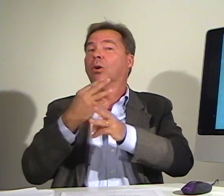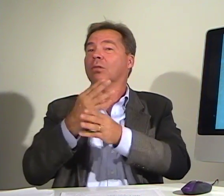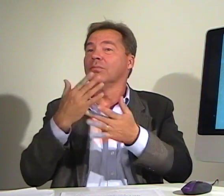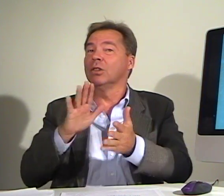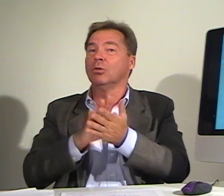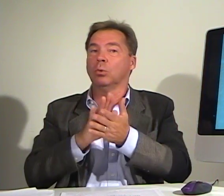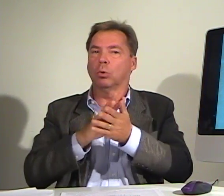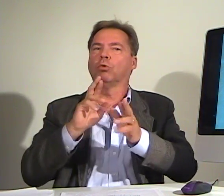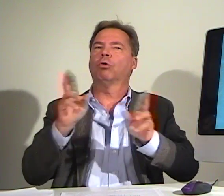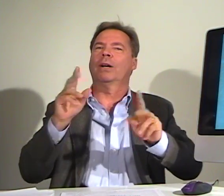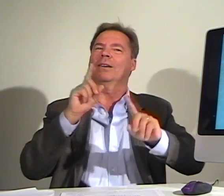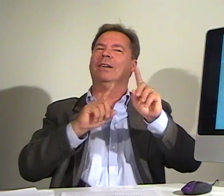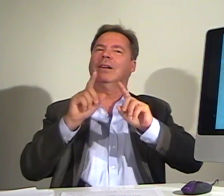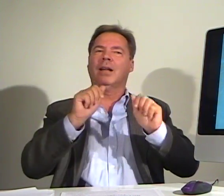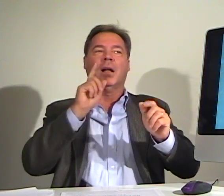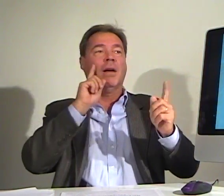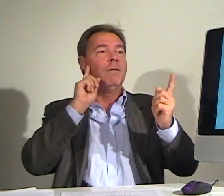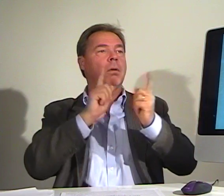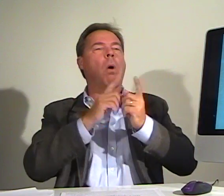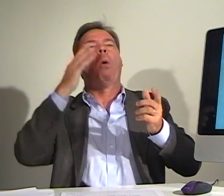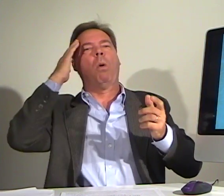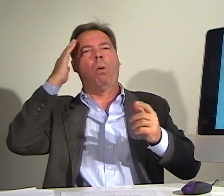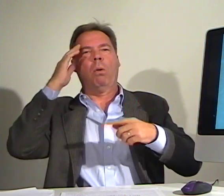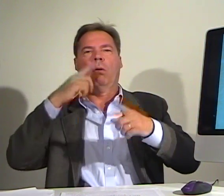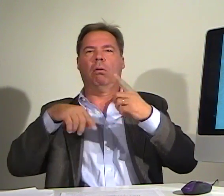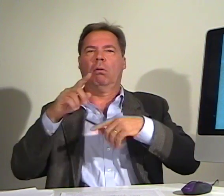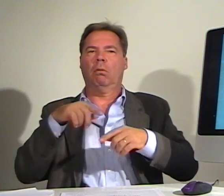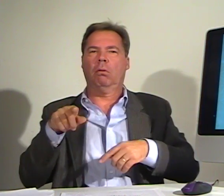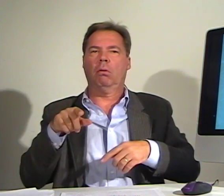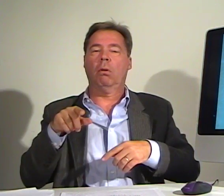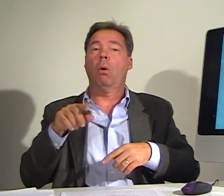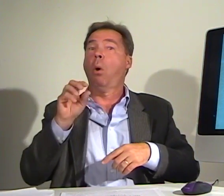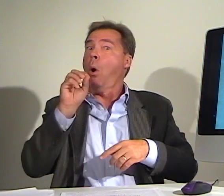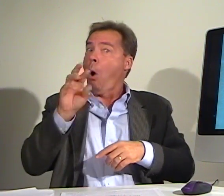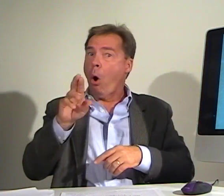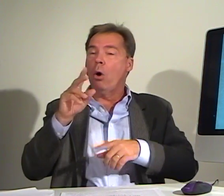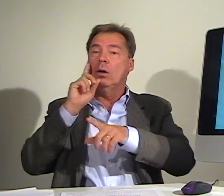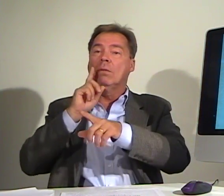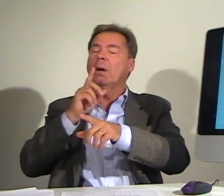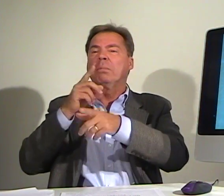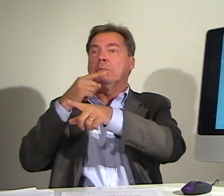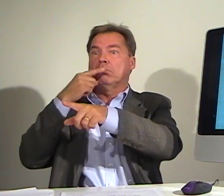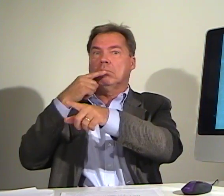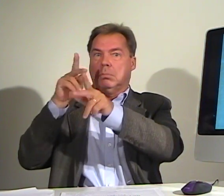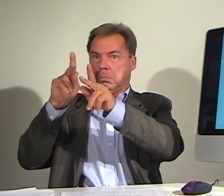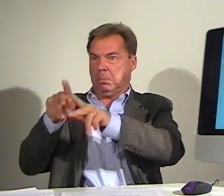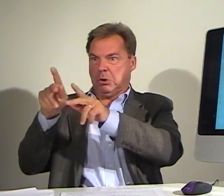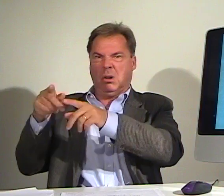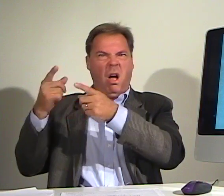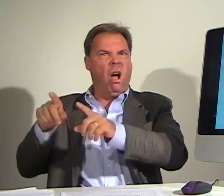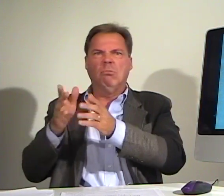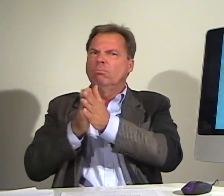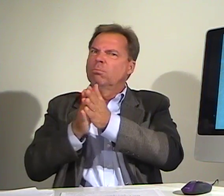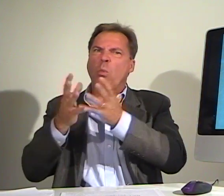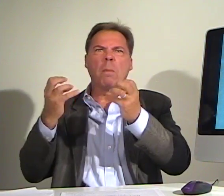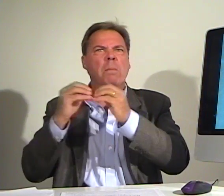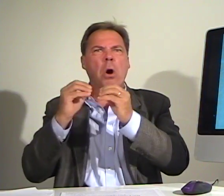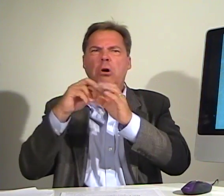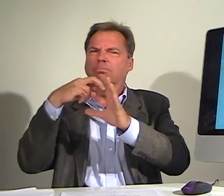If this were to happen, once students were to graduate and they would be out in the world and they would meet a deaf person, they would be able to sign